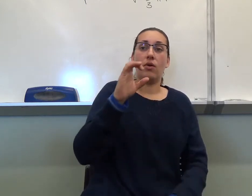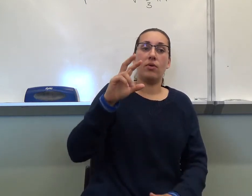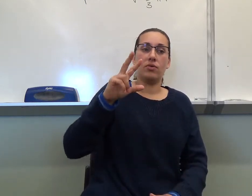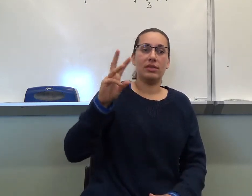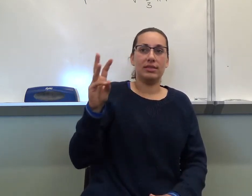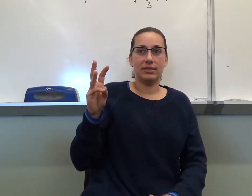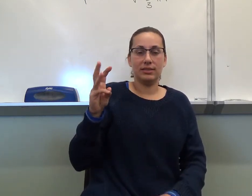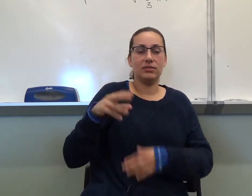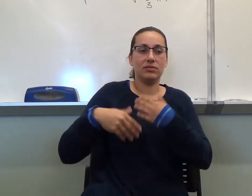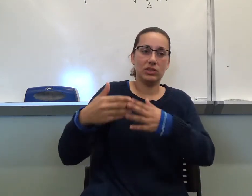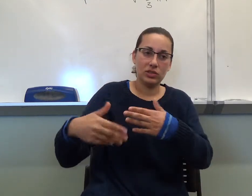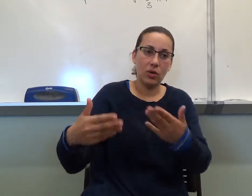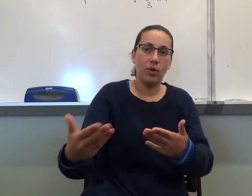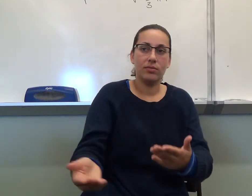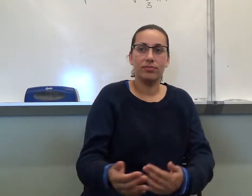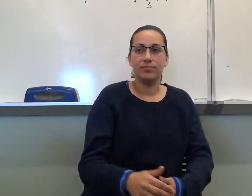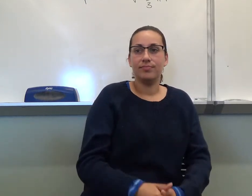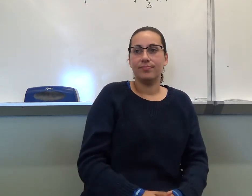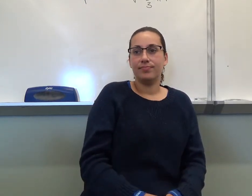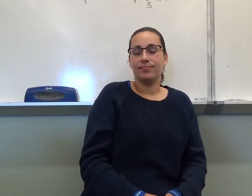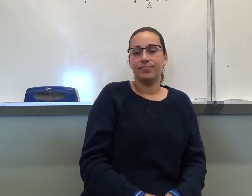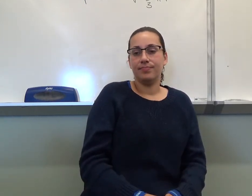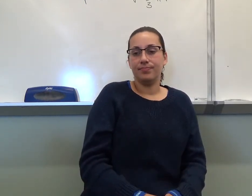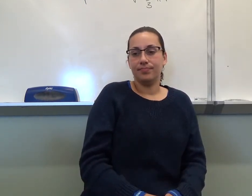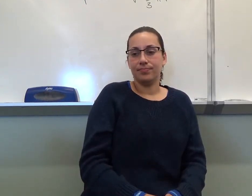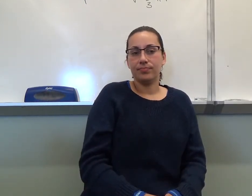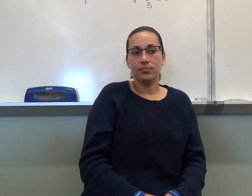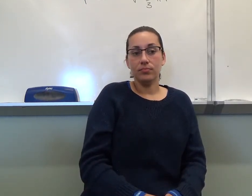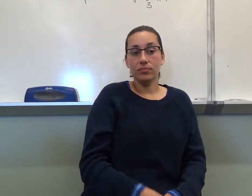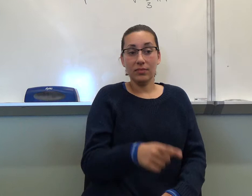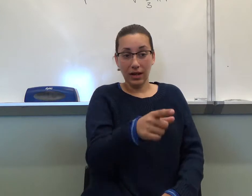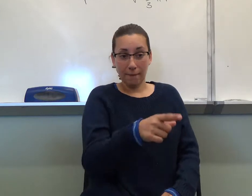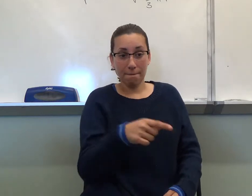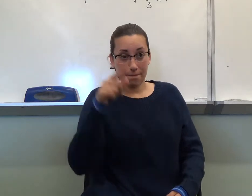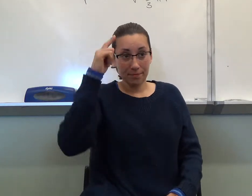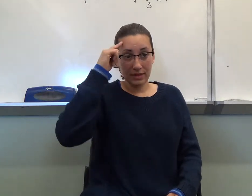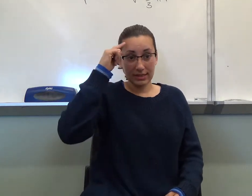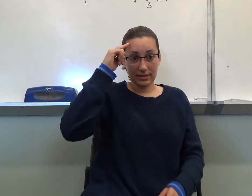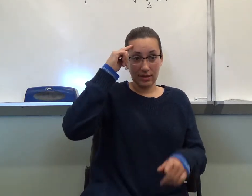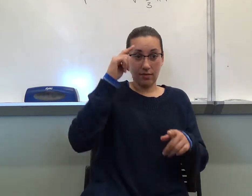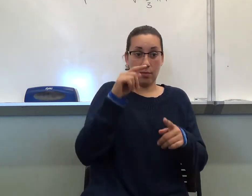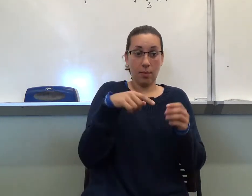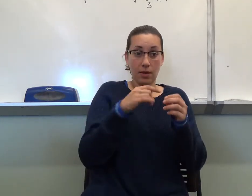so forth. That's considered to be a